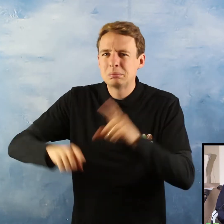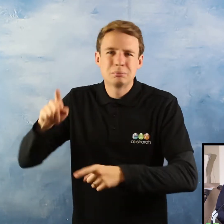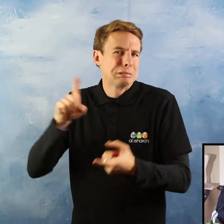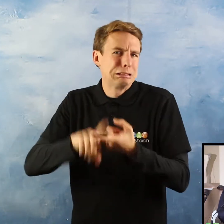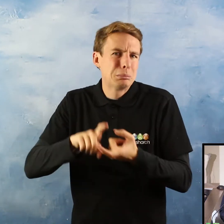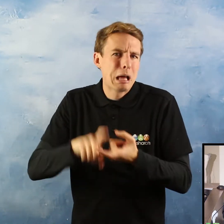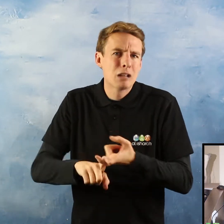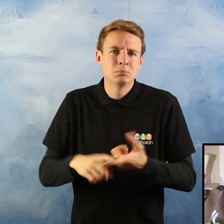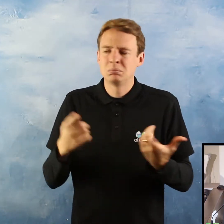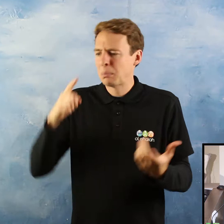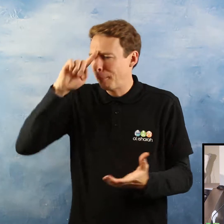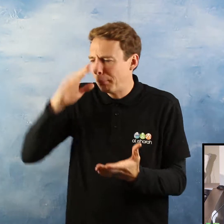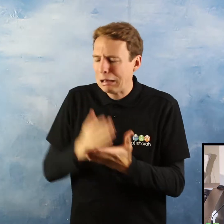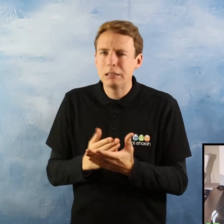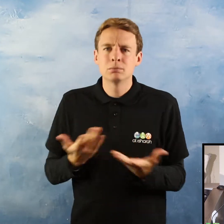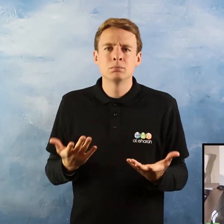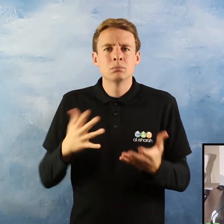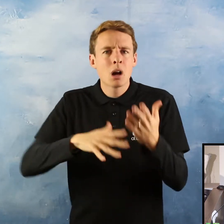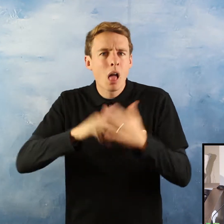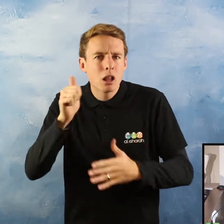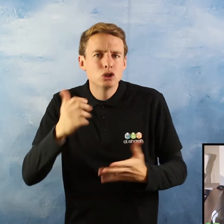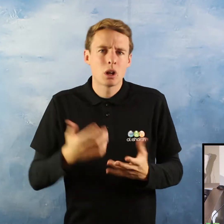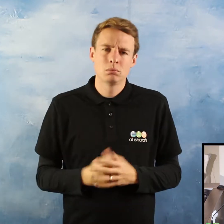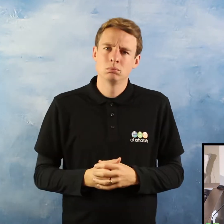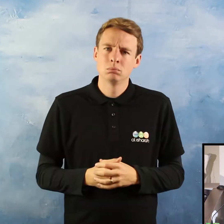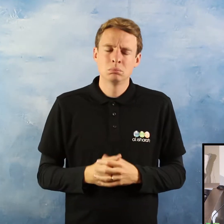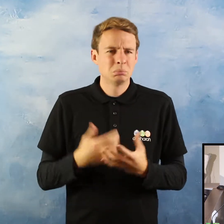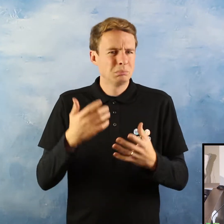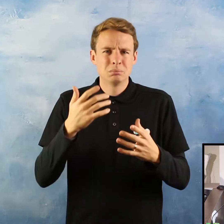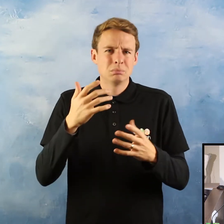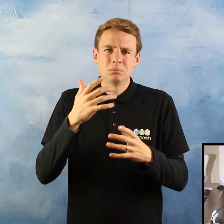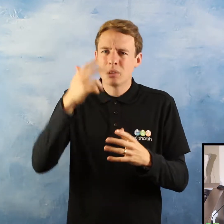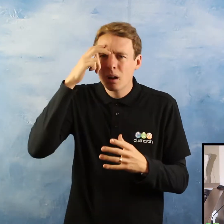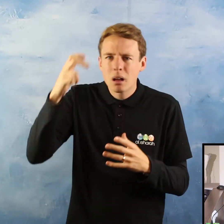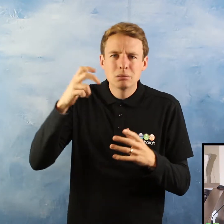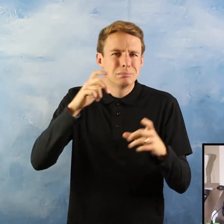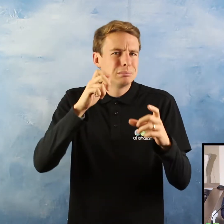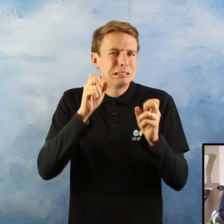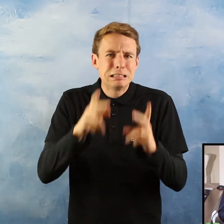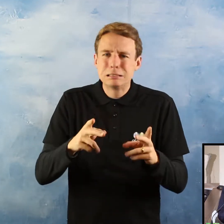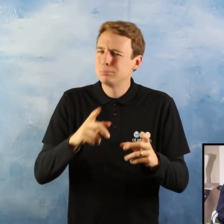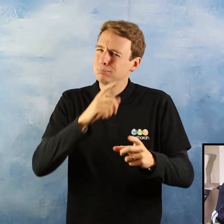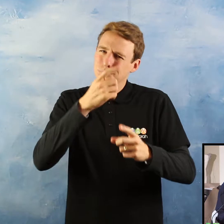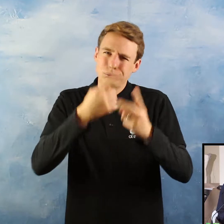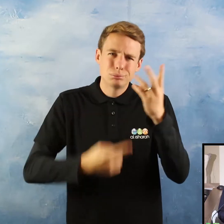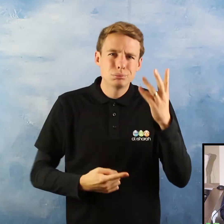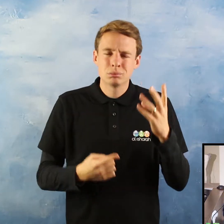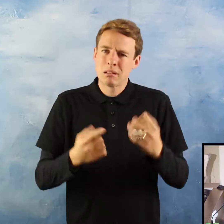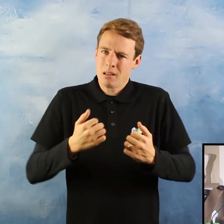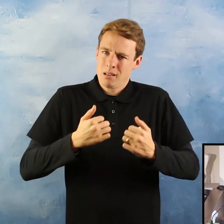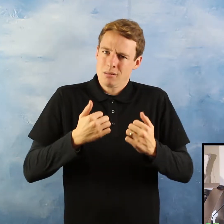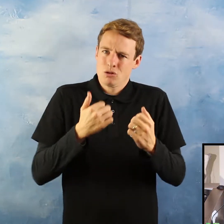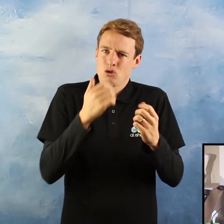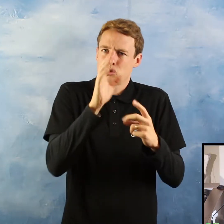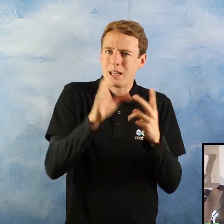system, all those things. Our criteria is different and other people's criteria